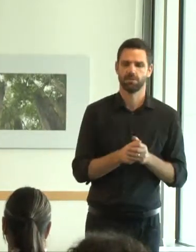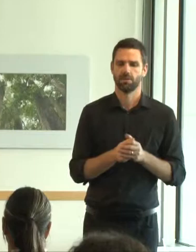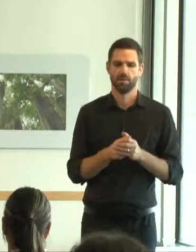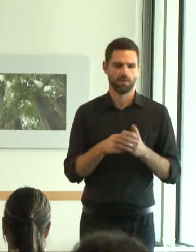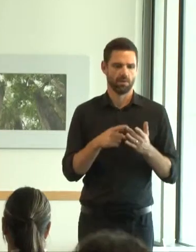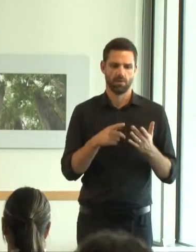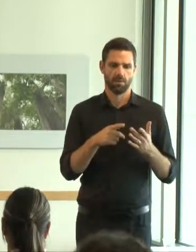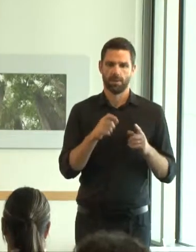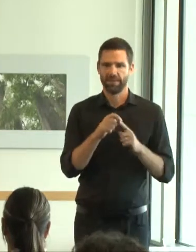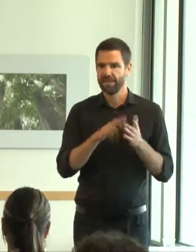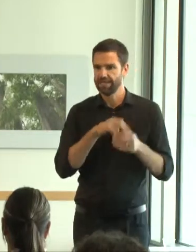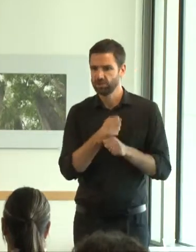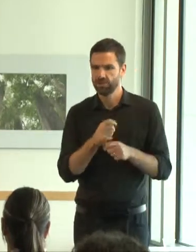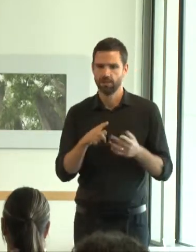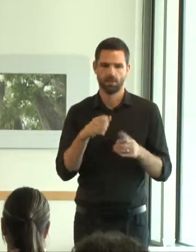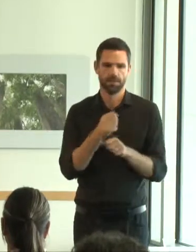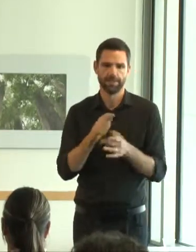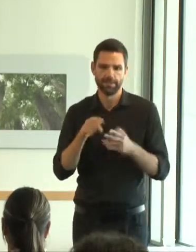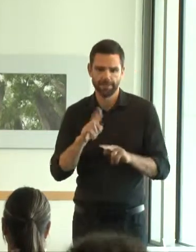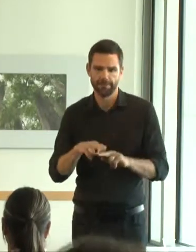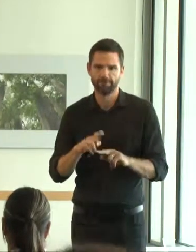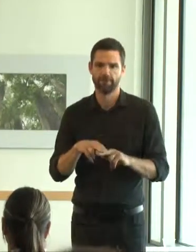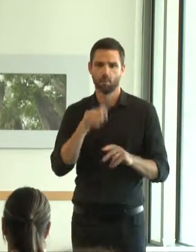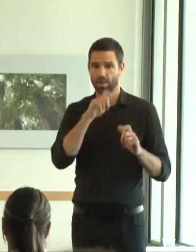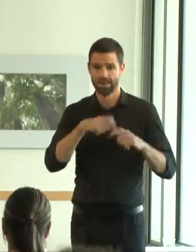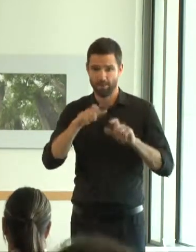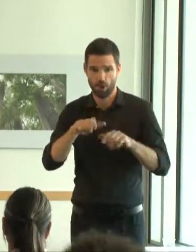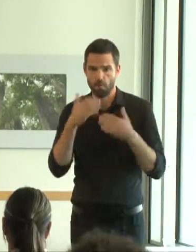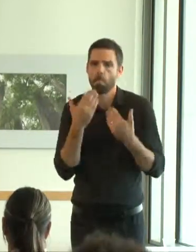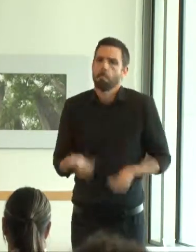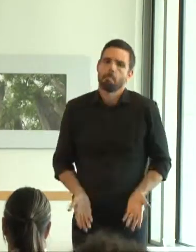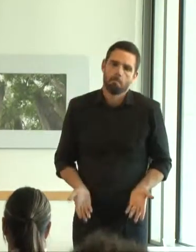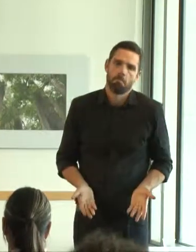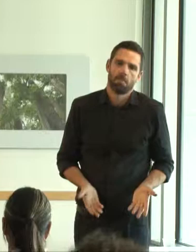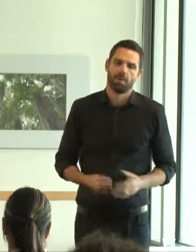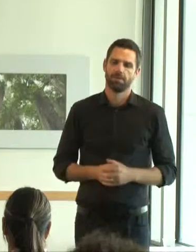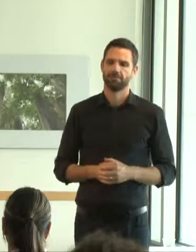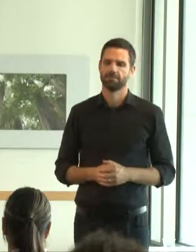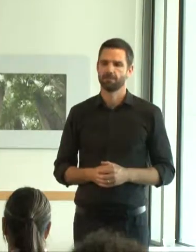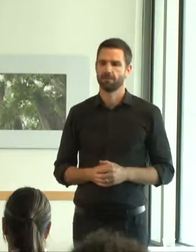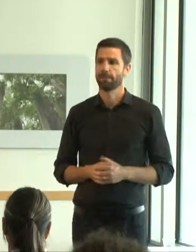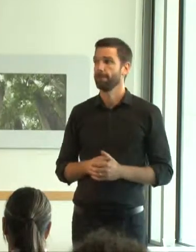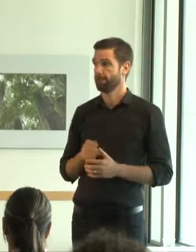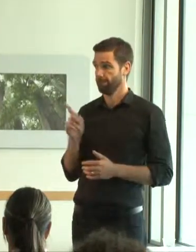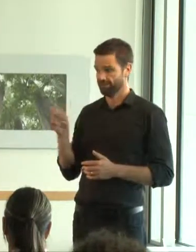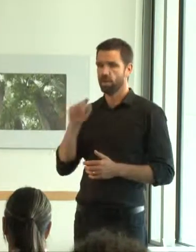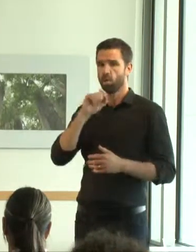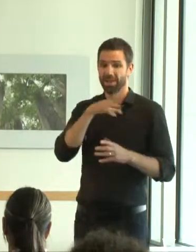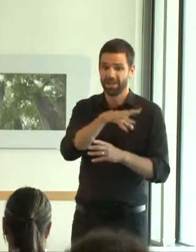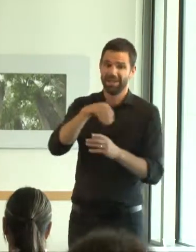or PNGs or GIFs or anything like that are going to be around longer than any other. These will be going into a preservation system,